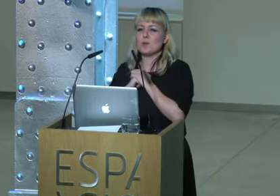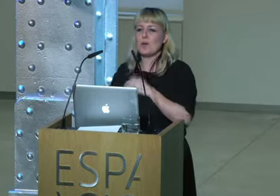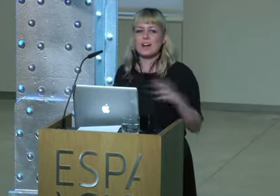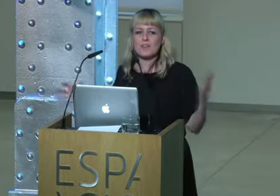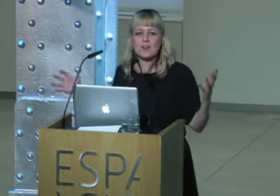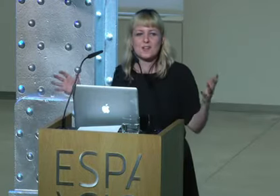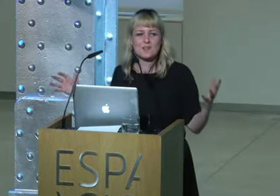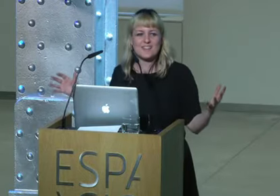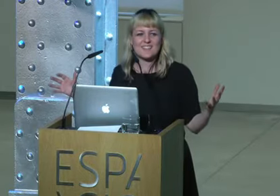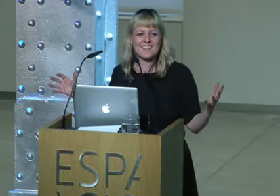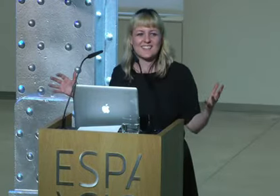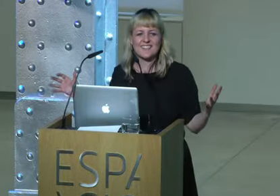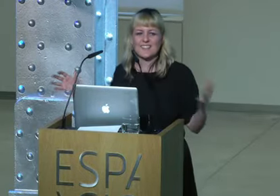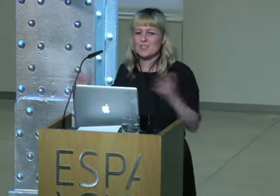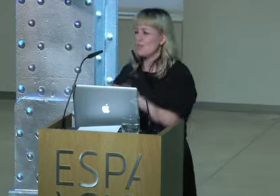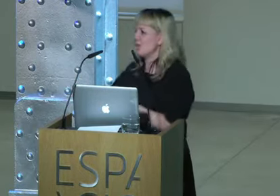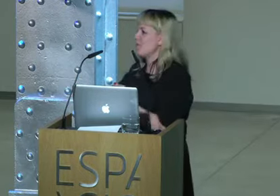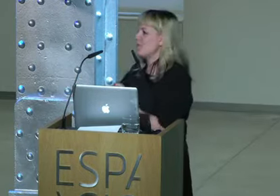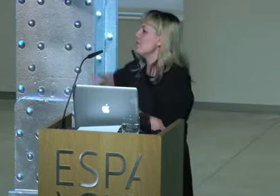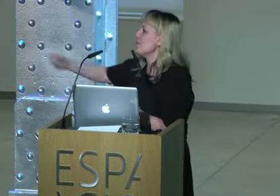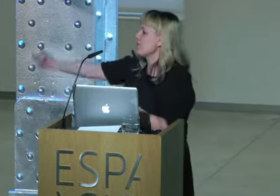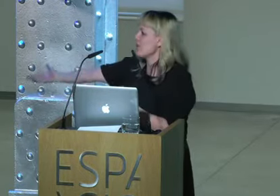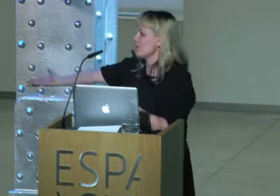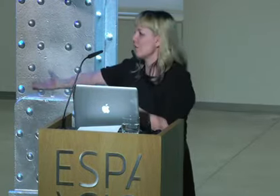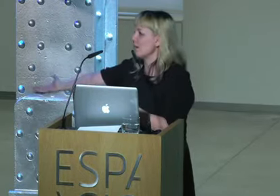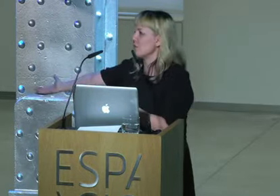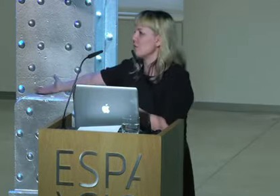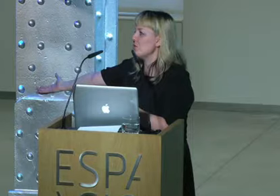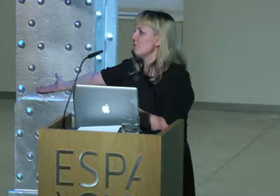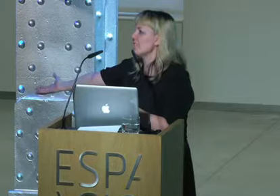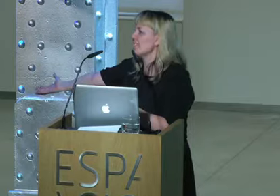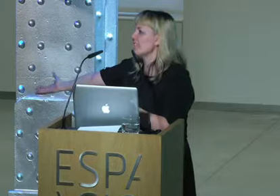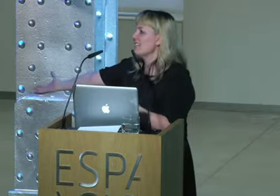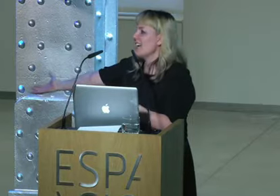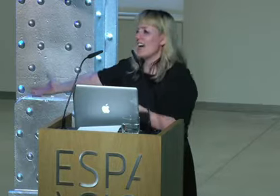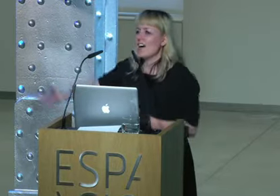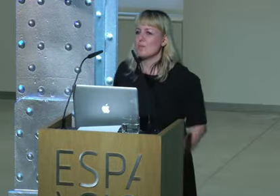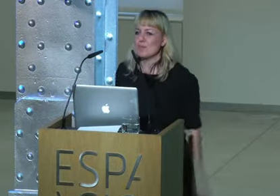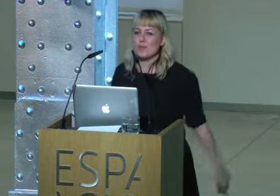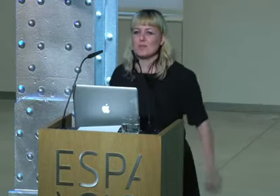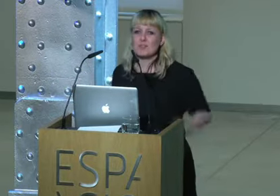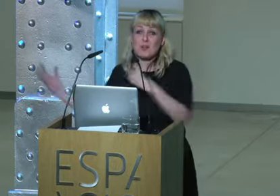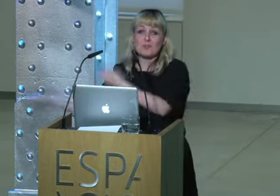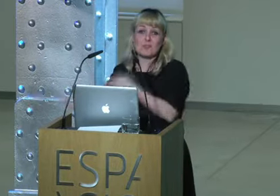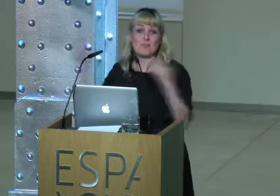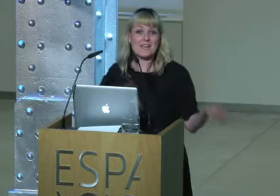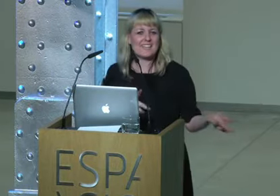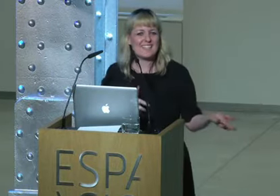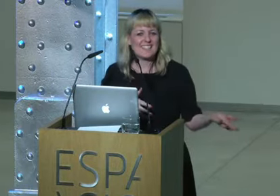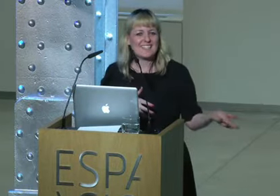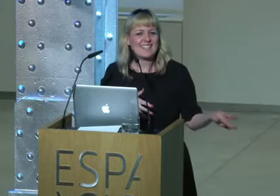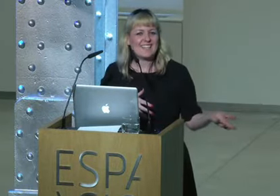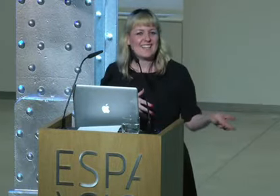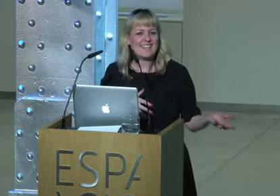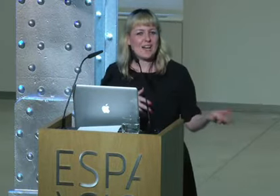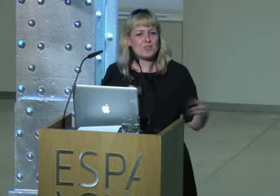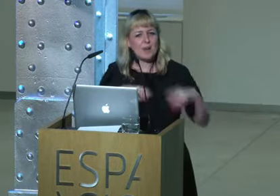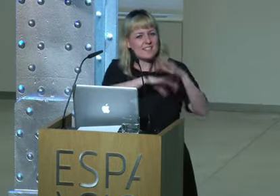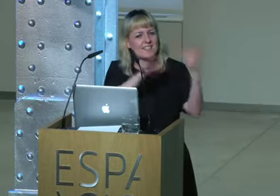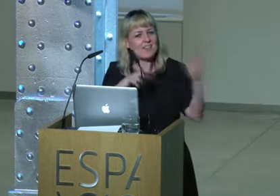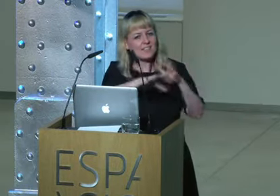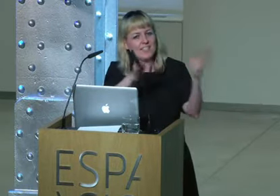You're not part of the creative process. You give permission for someone else to use it in return for some money.